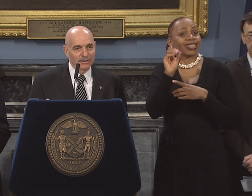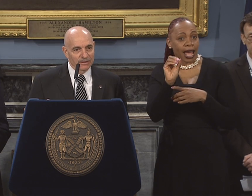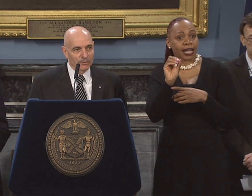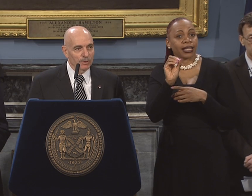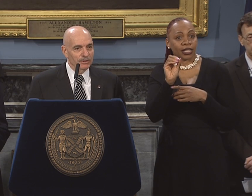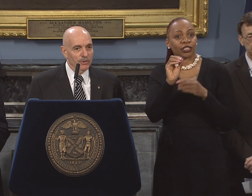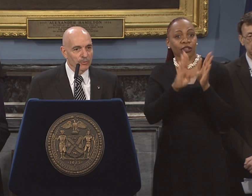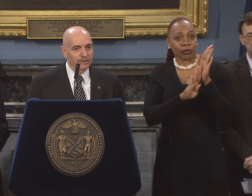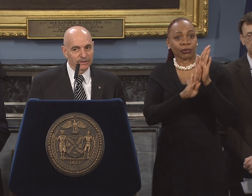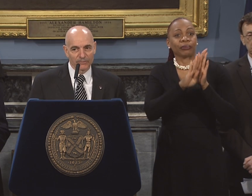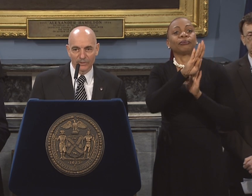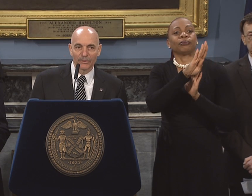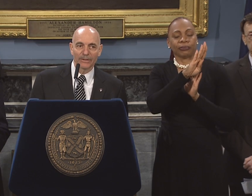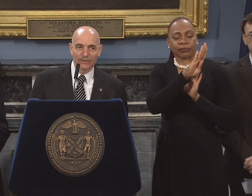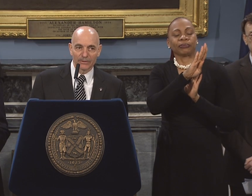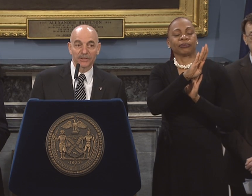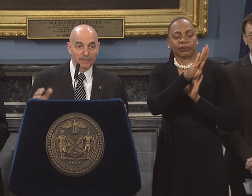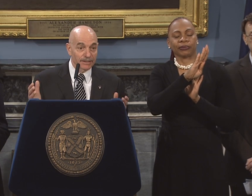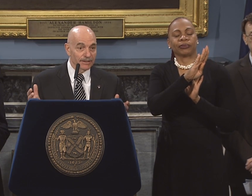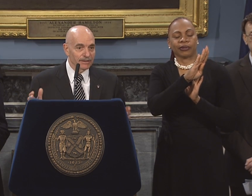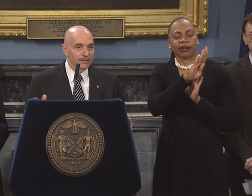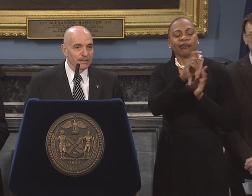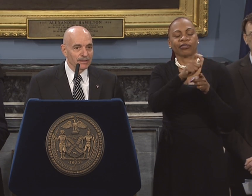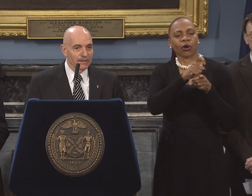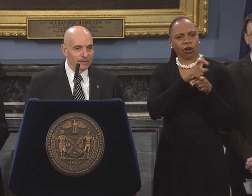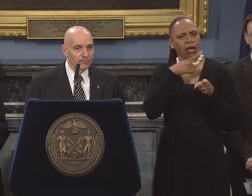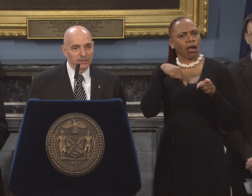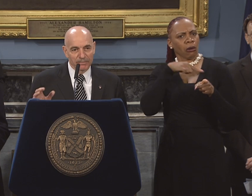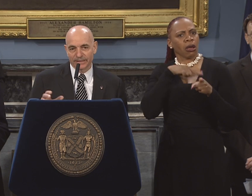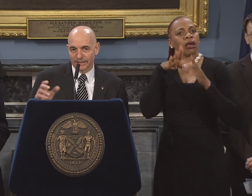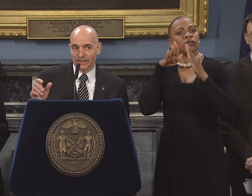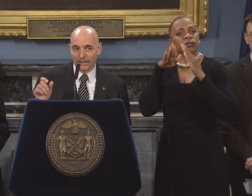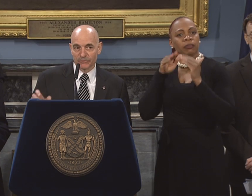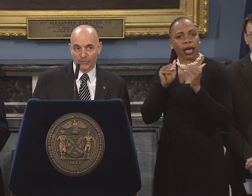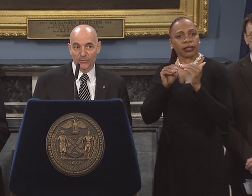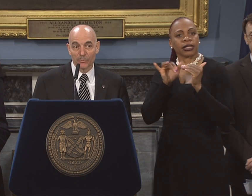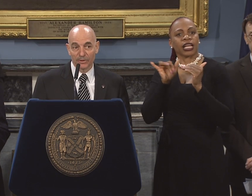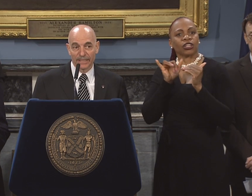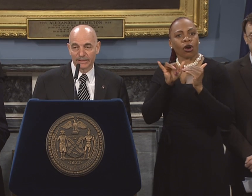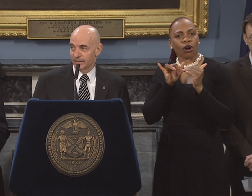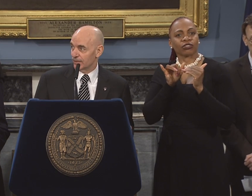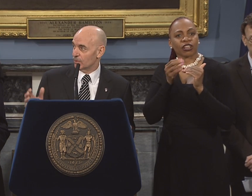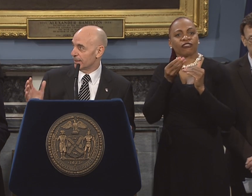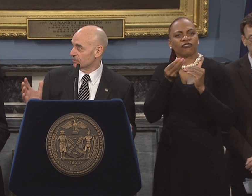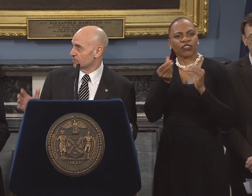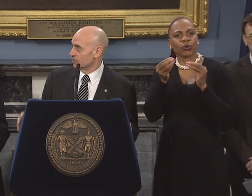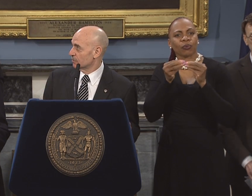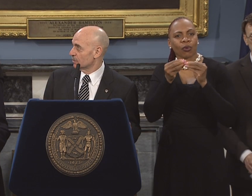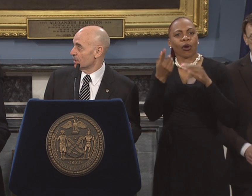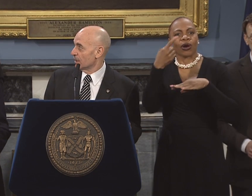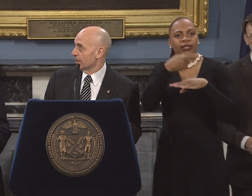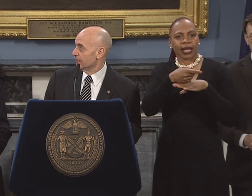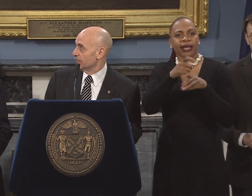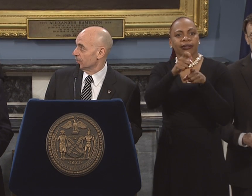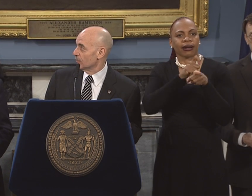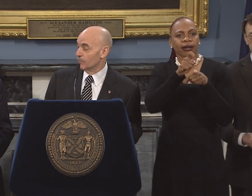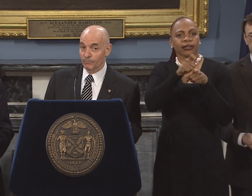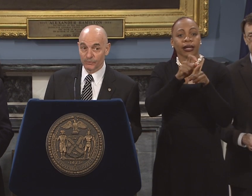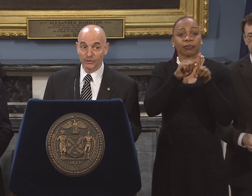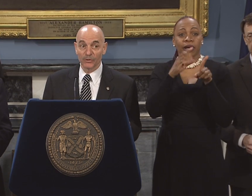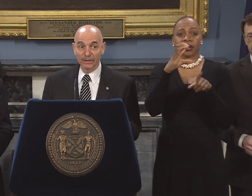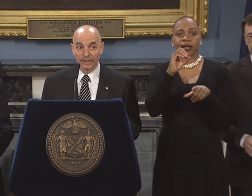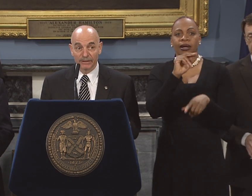uptick, there was an increase, and we expected it, and we expect that to last for a few more days. And I don't know about Con Ed,